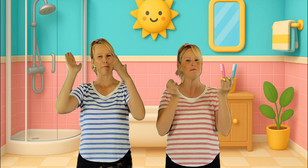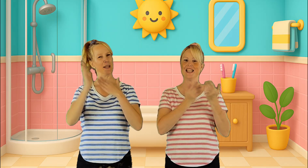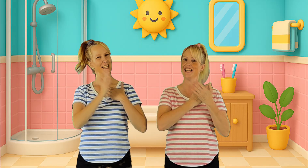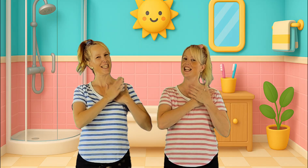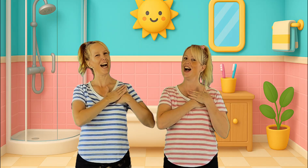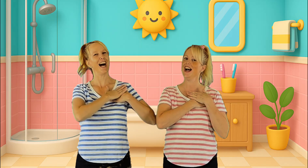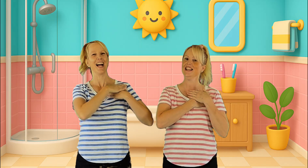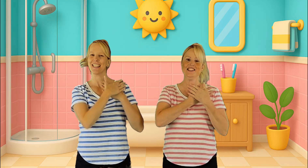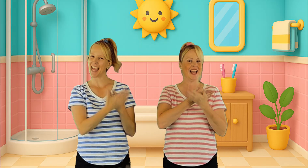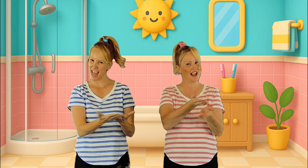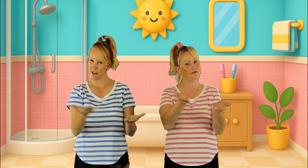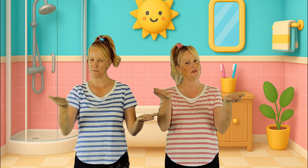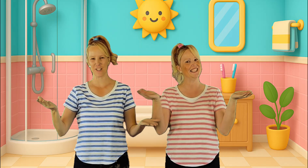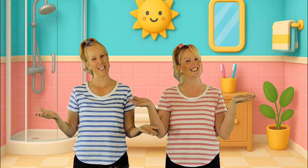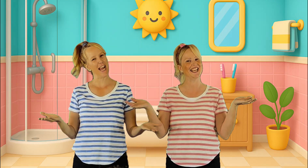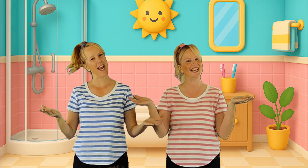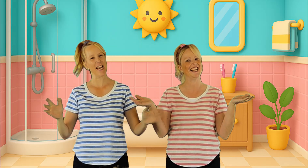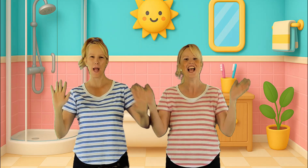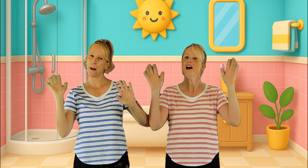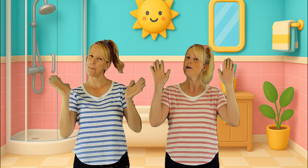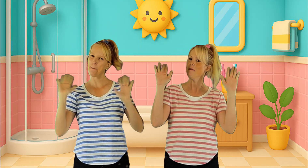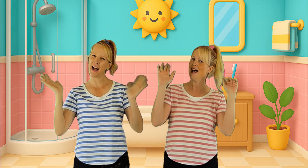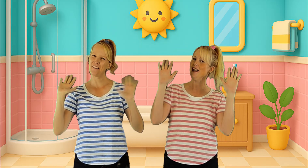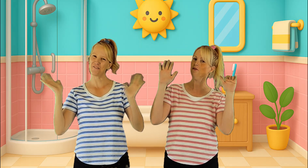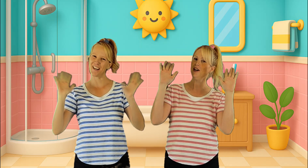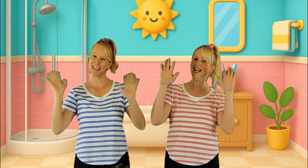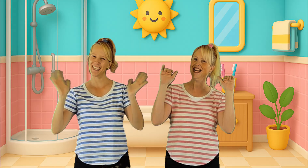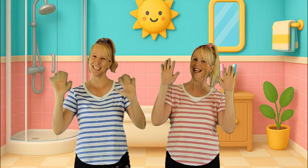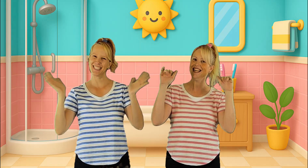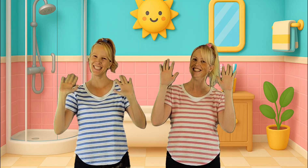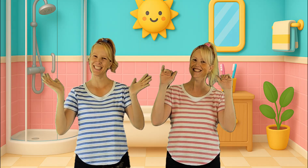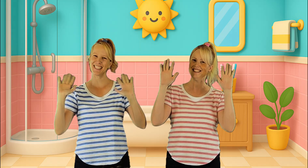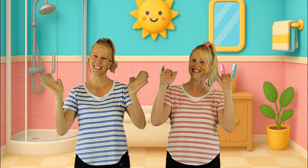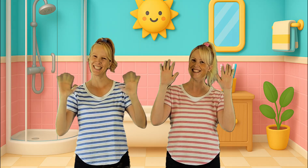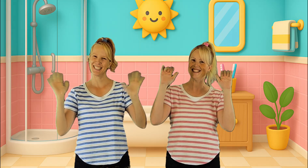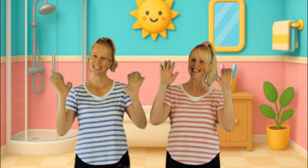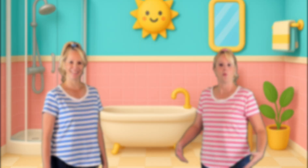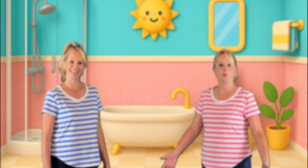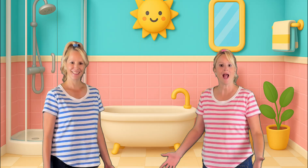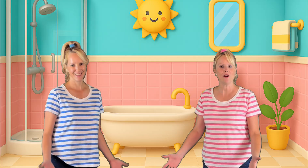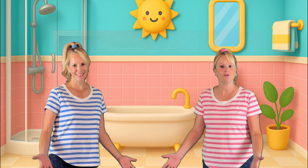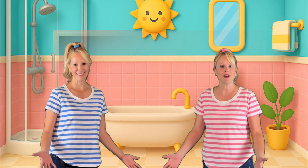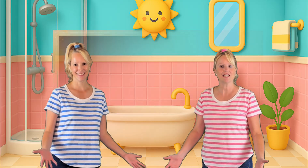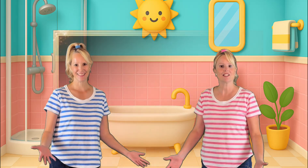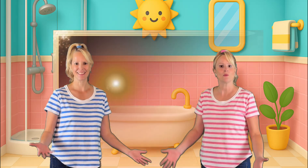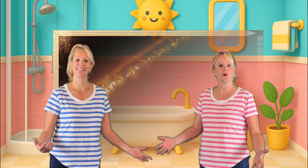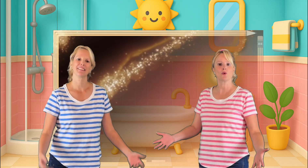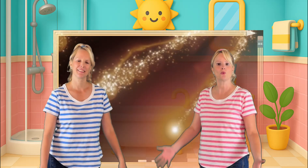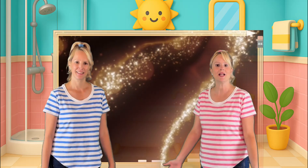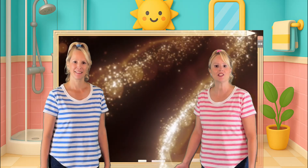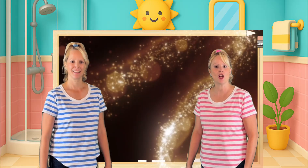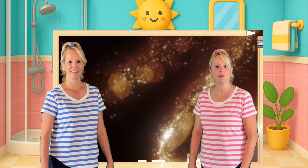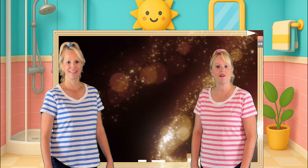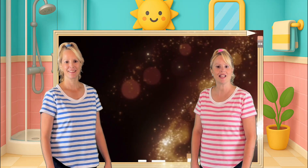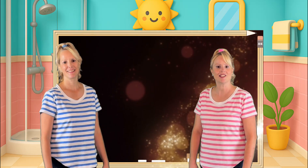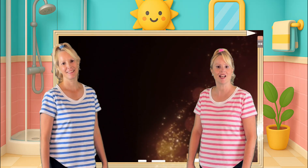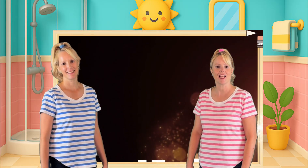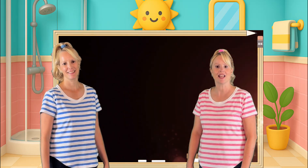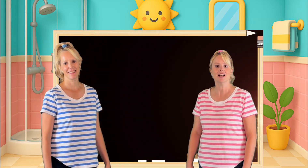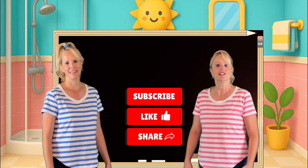be kind every day. Bye, friends. Wow, friends, what a great time we've had today. Today's